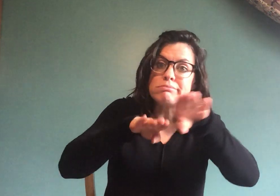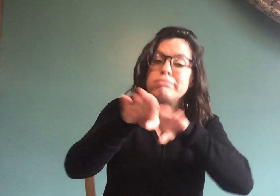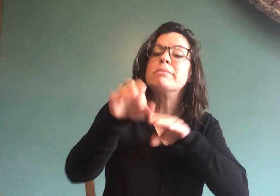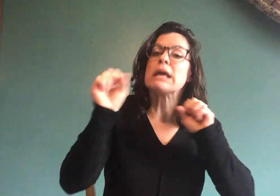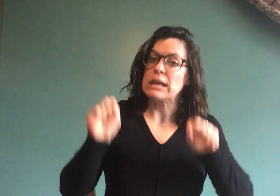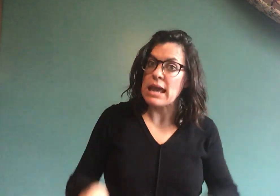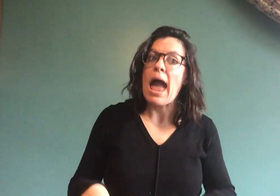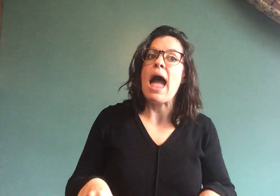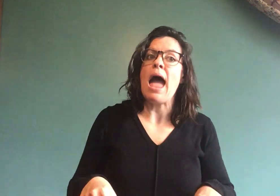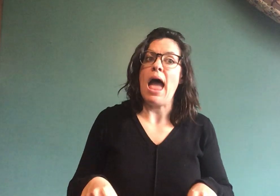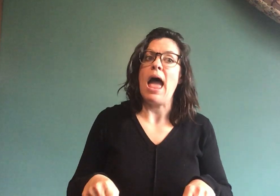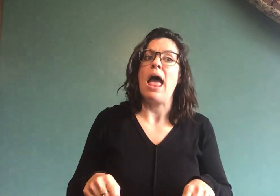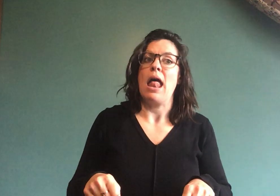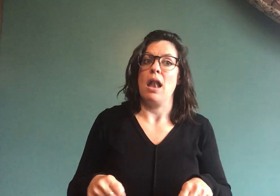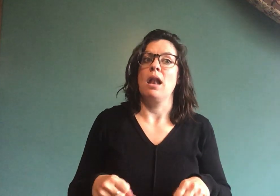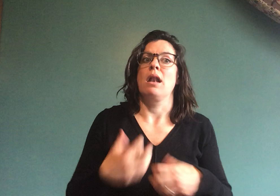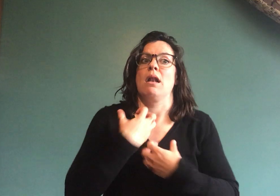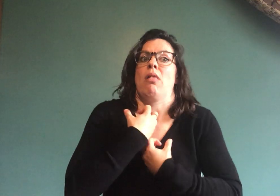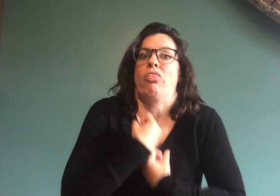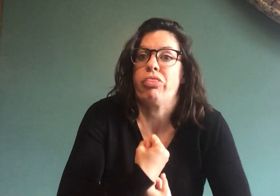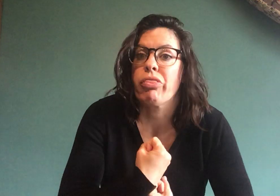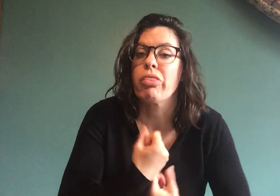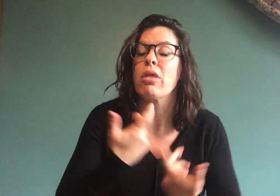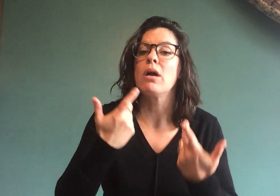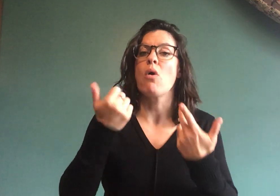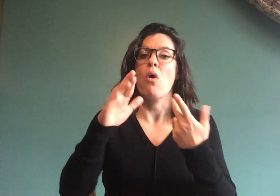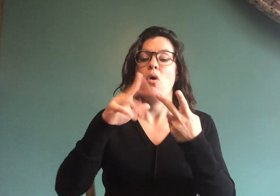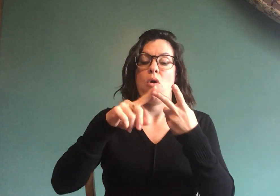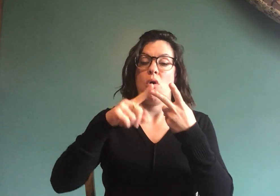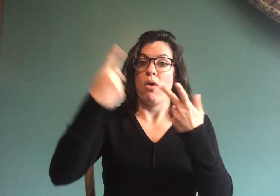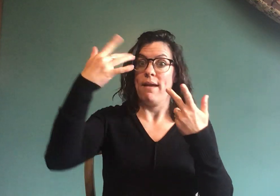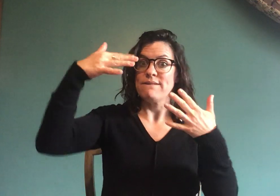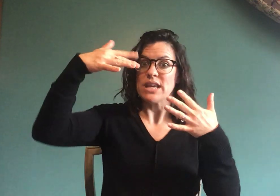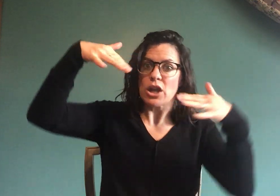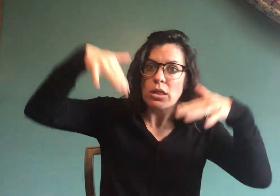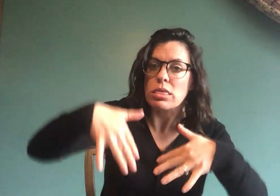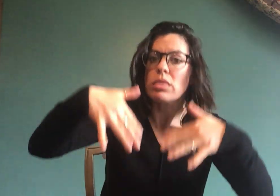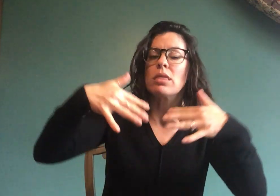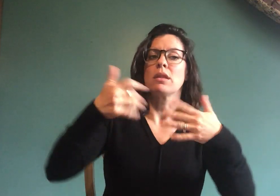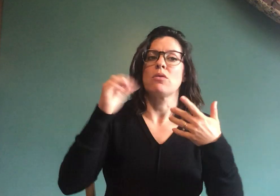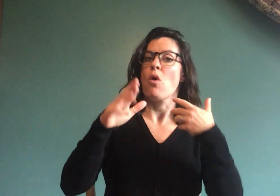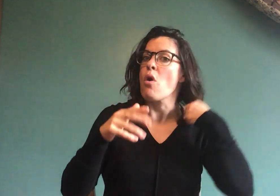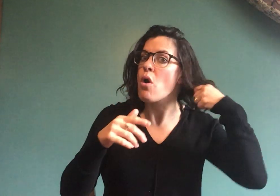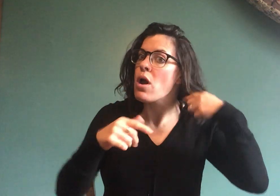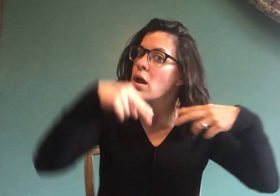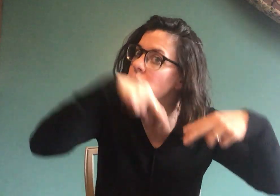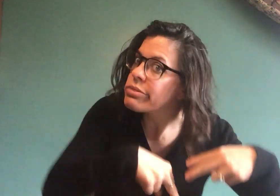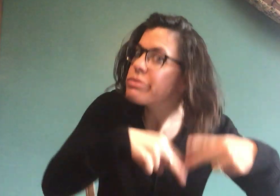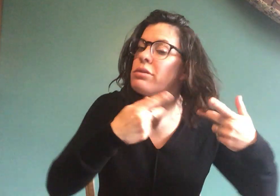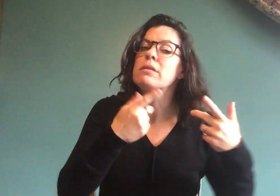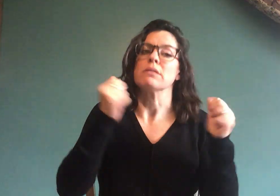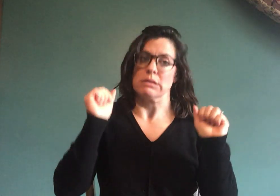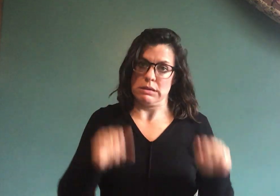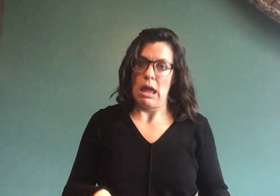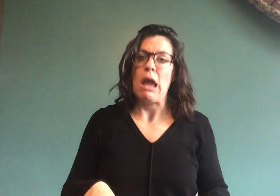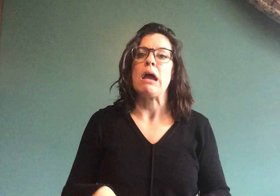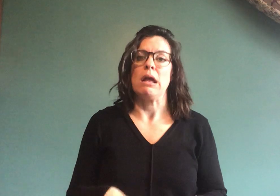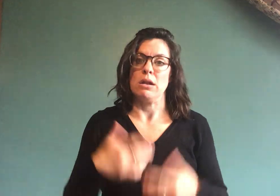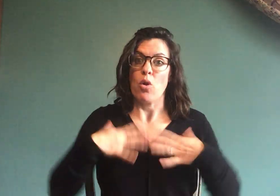can. We can lose a finger over there, right? Yeah. Okay, some of those tools, you don't see